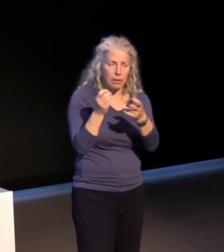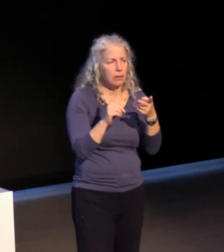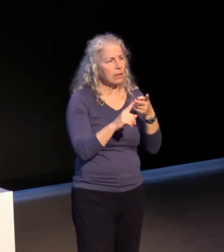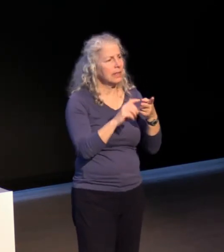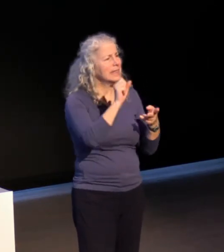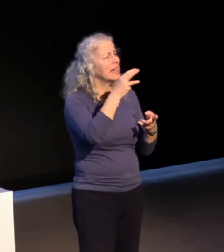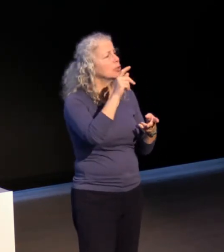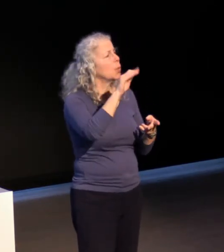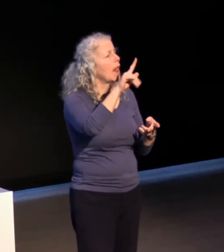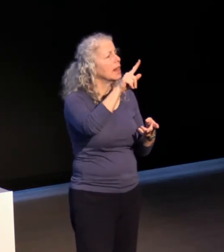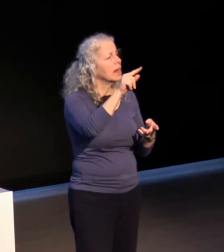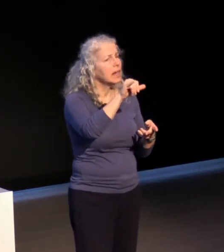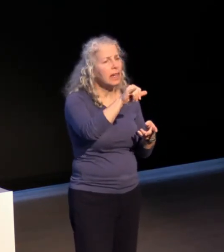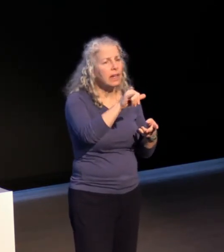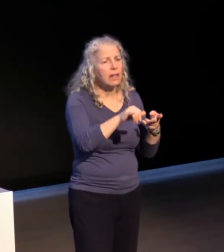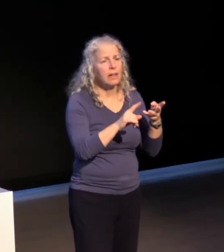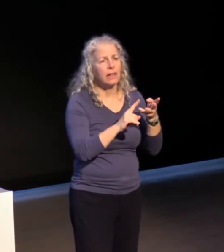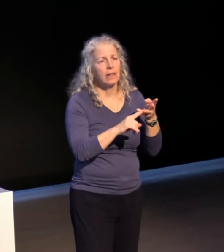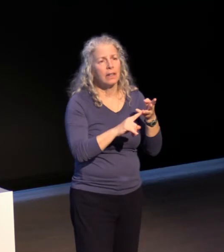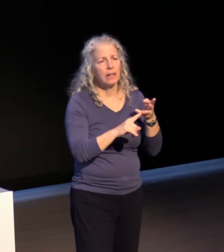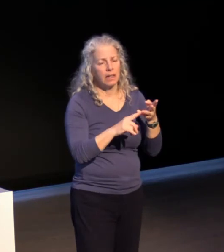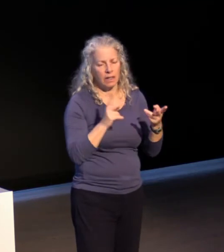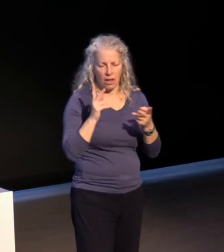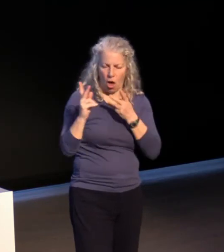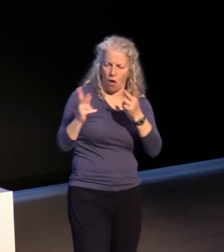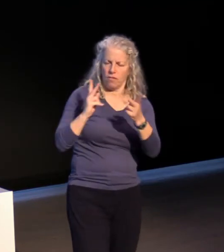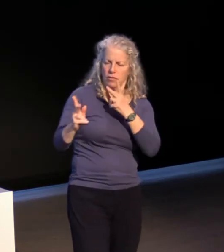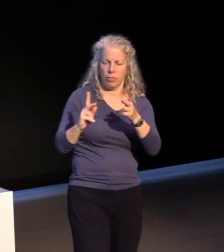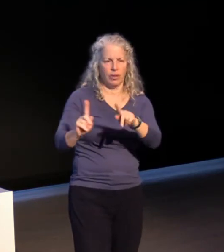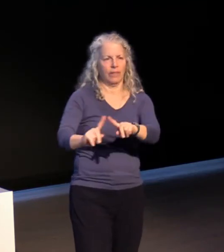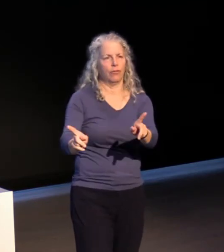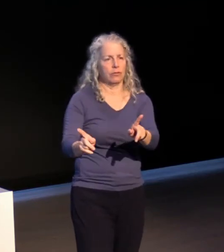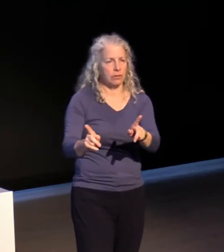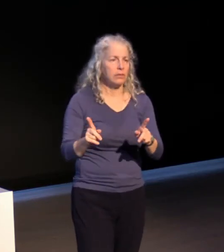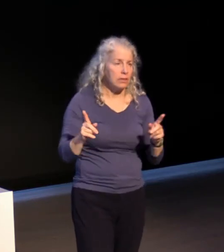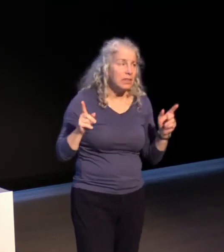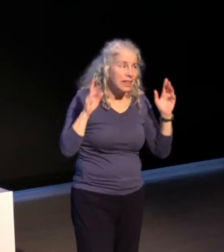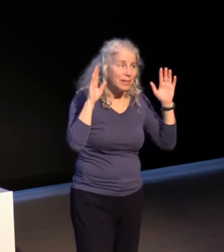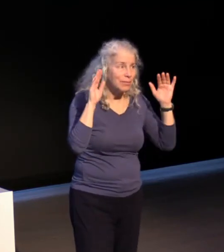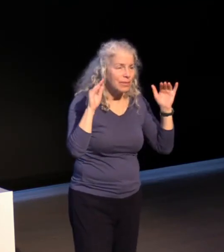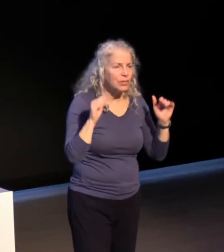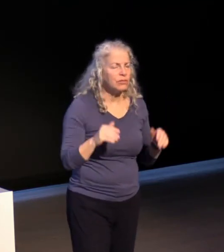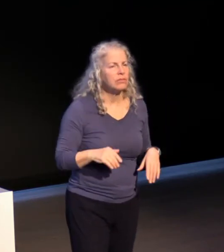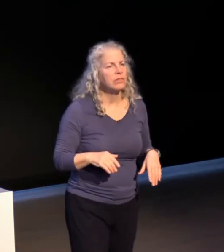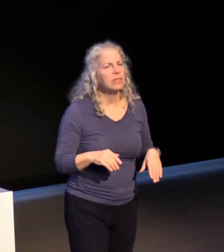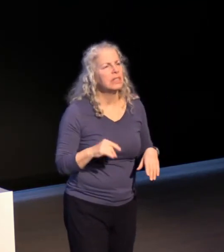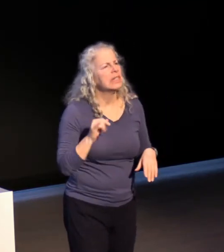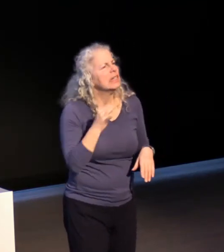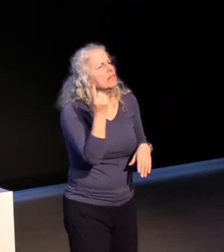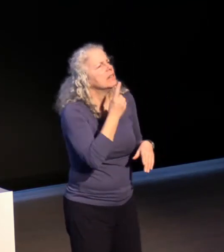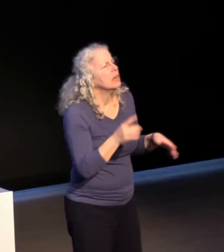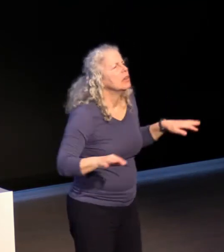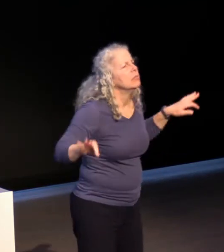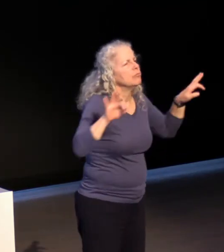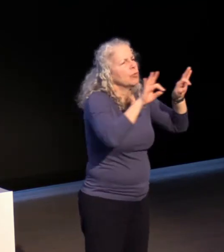sexuality expectations, and of course, visible difference expectations. When you ask someone what is important to them, you don't just learn what matters, you learn what matters to